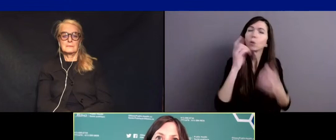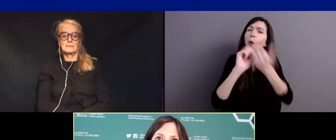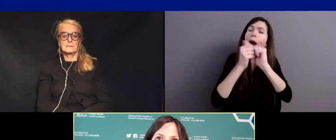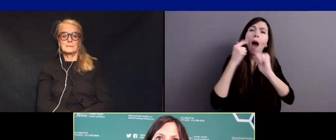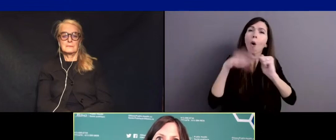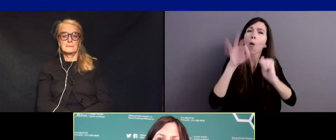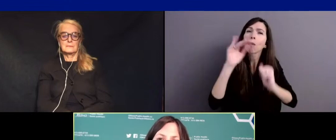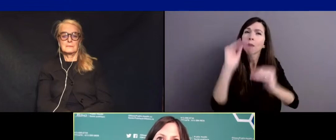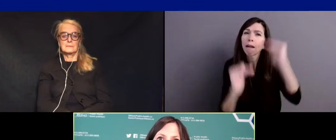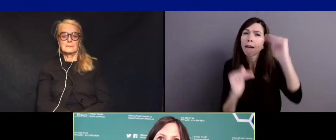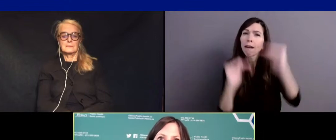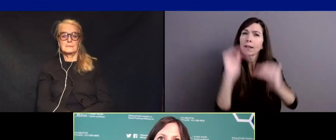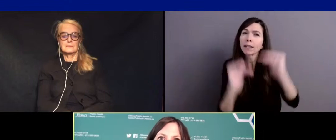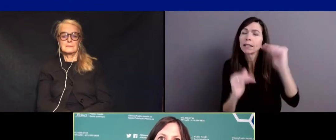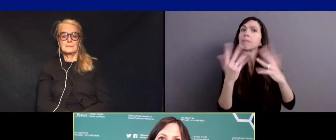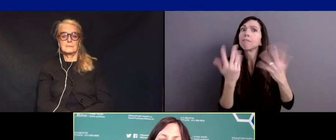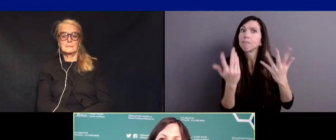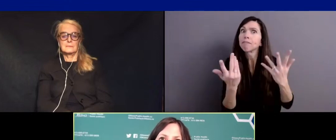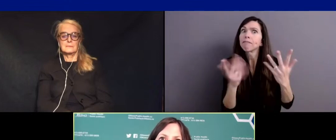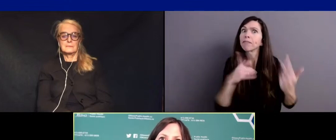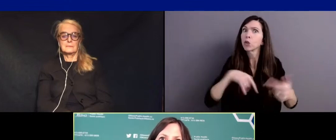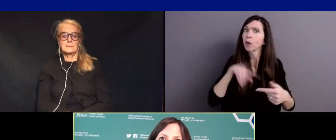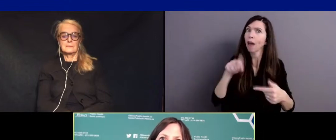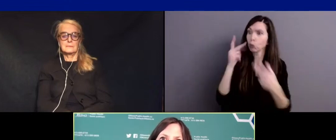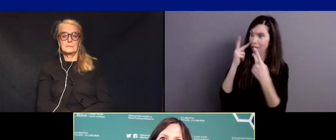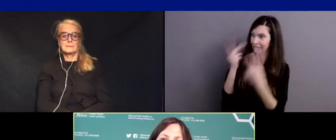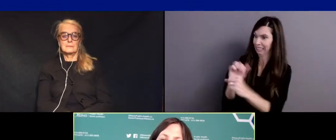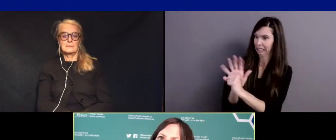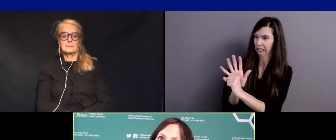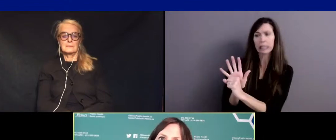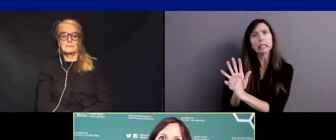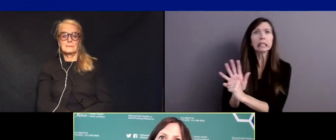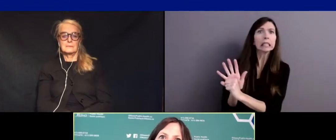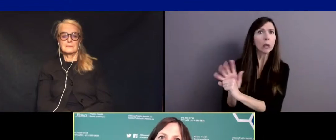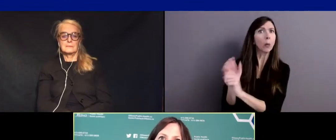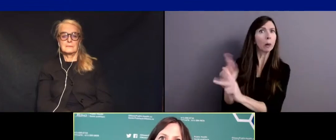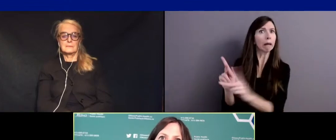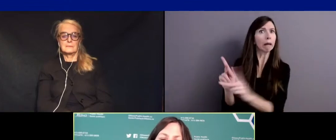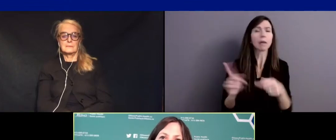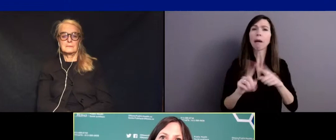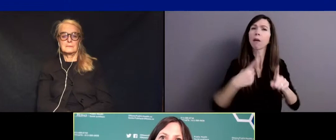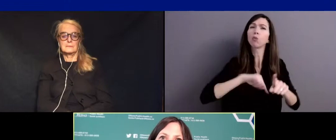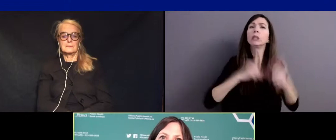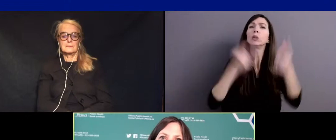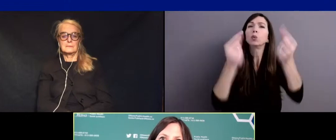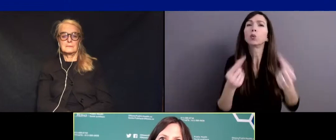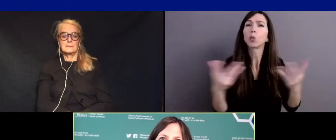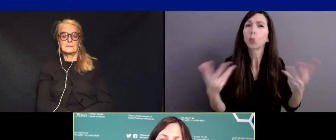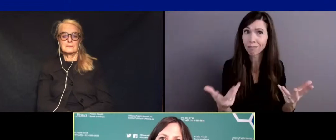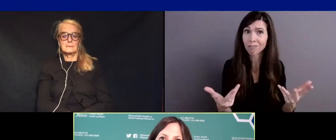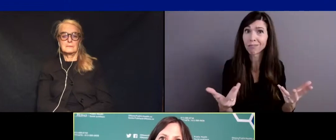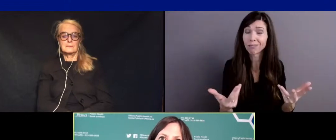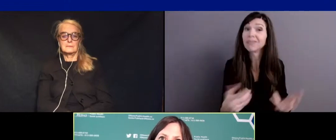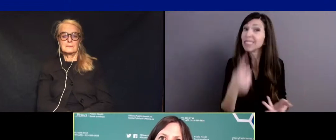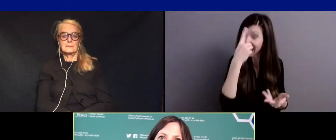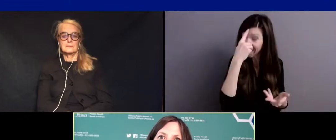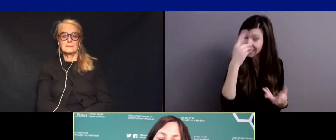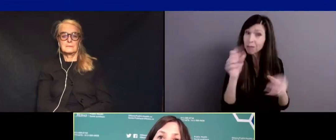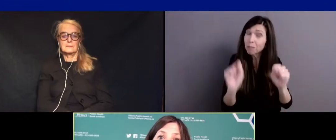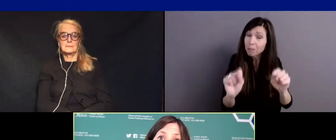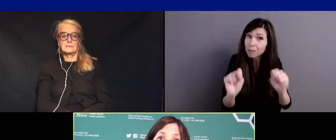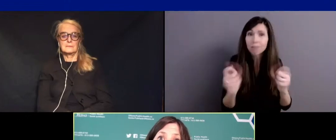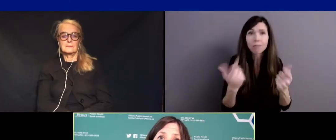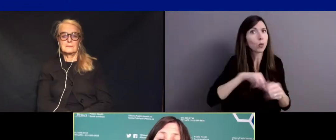find a way to live with this virus. And so I do think there are ways to decrease the risk of physical